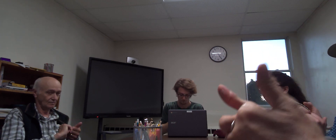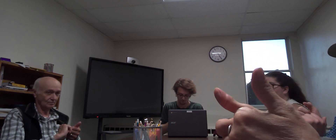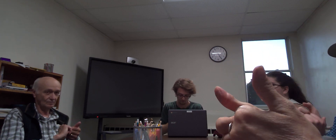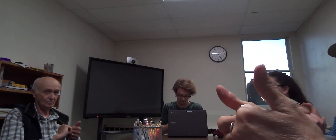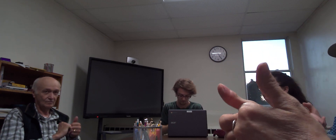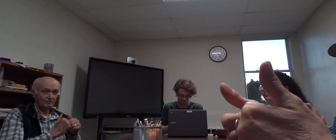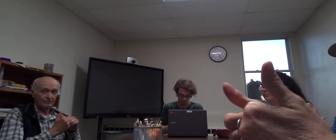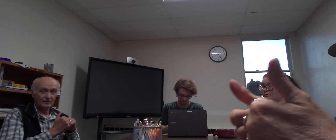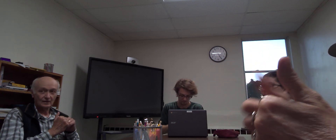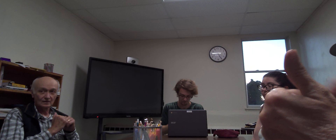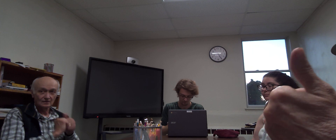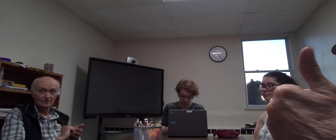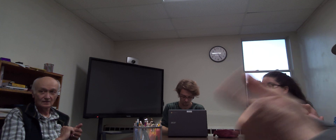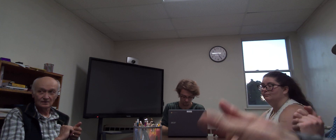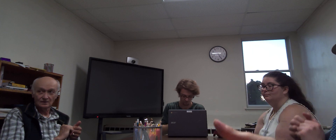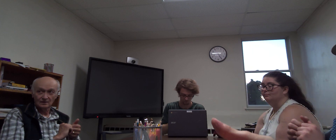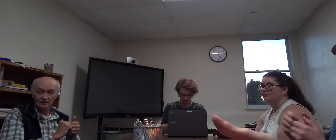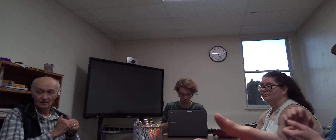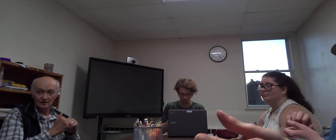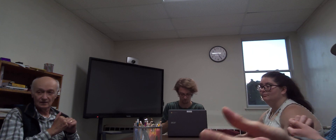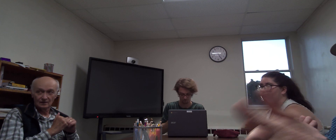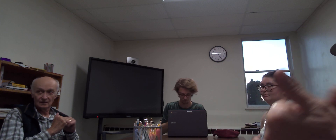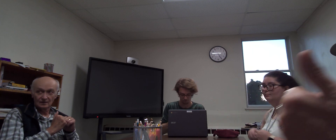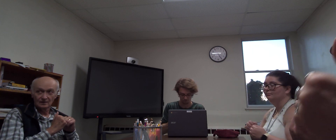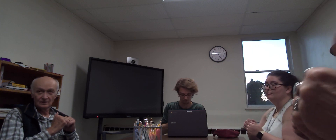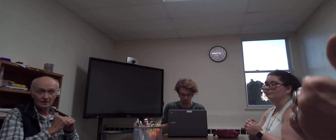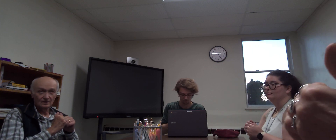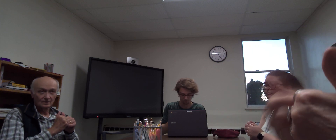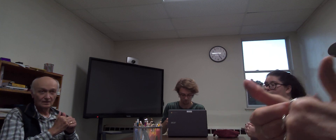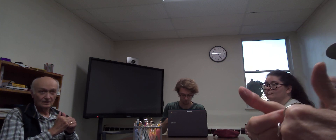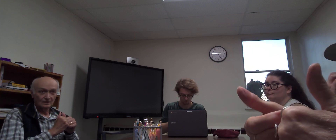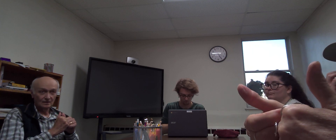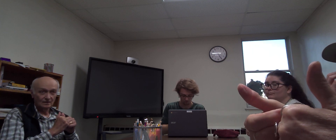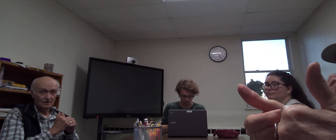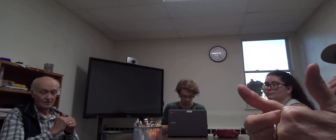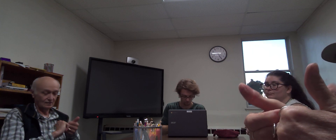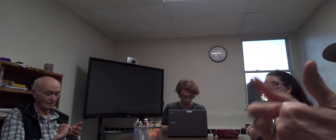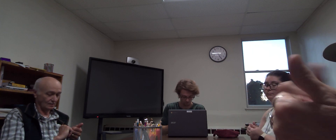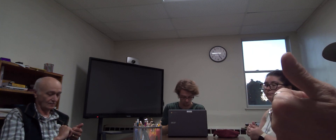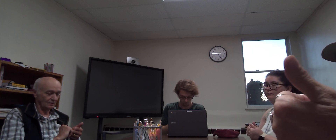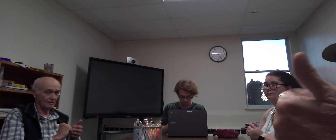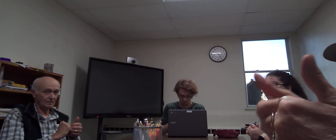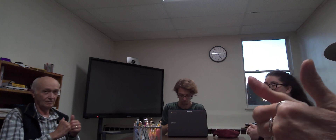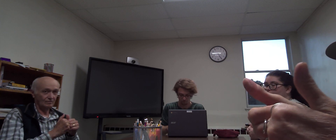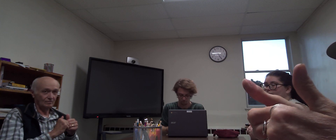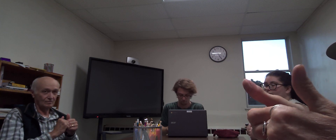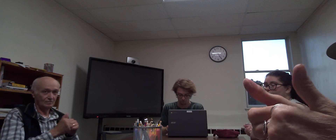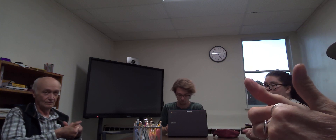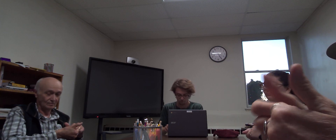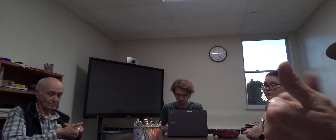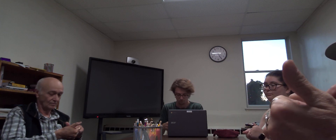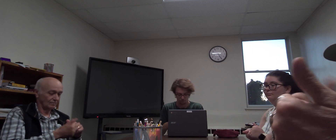And if you wanna say You just- how, Or you You can do start with it like that, and turn, and then you just put one turn Yeah. one in. dominant, one forward.